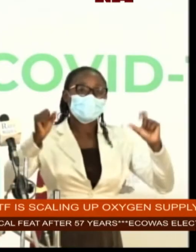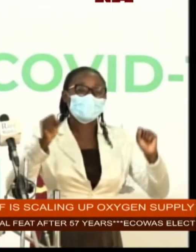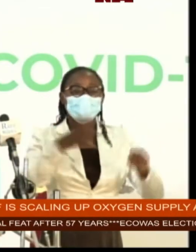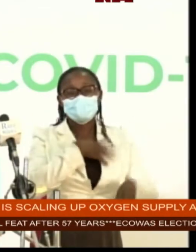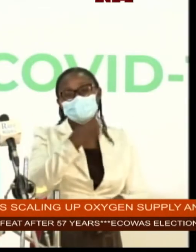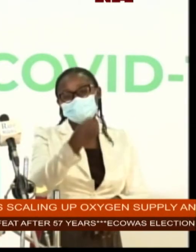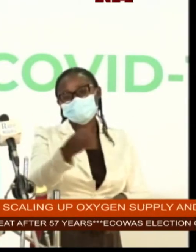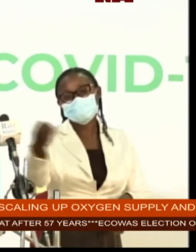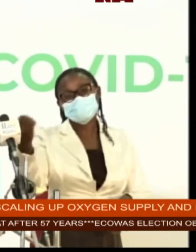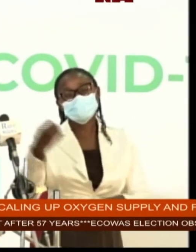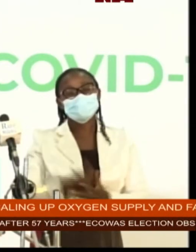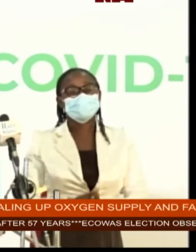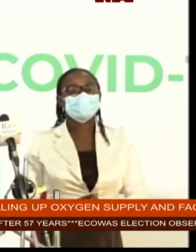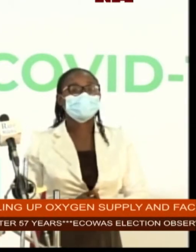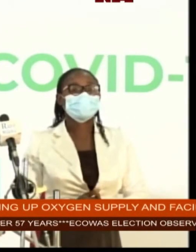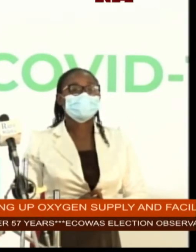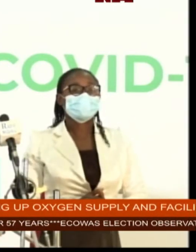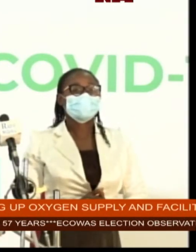and livelihood.